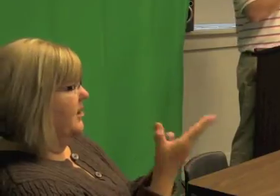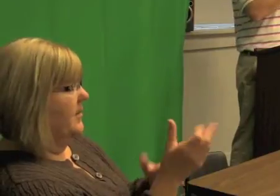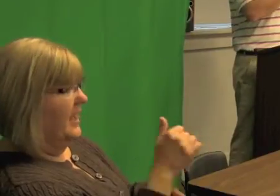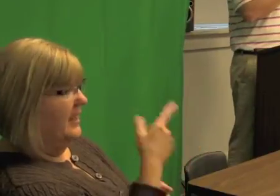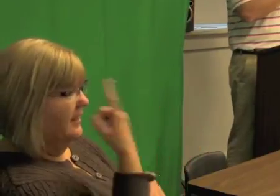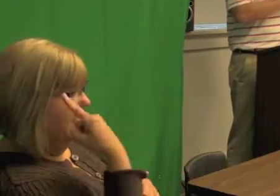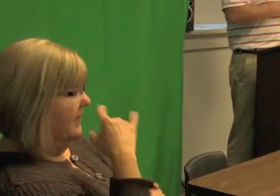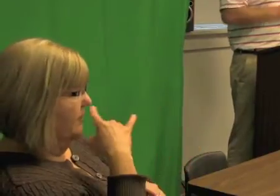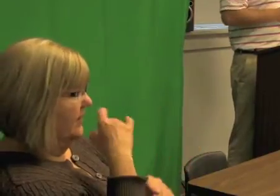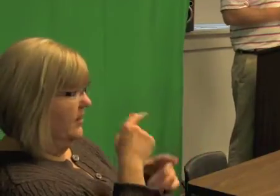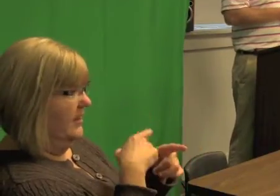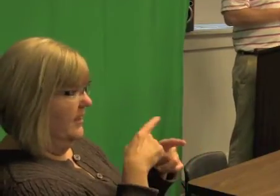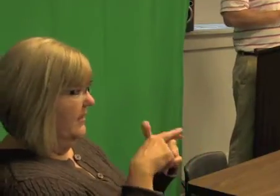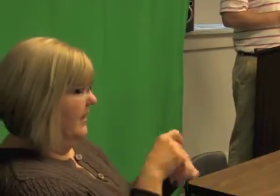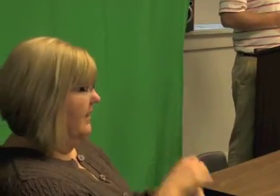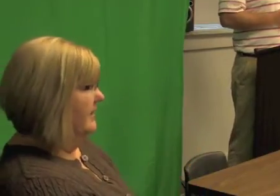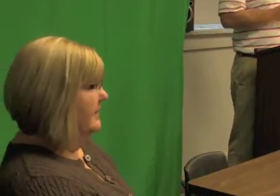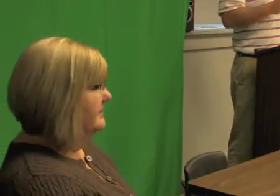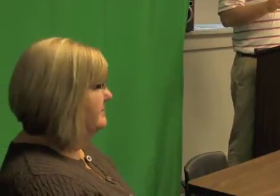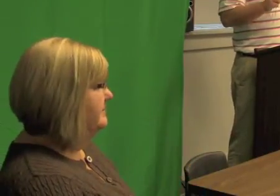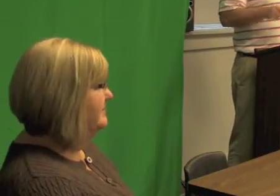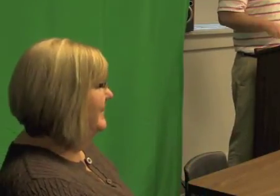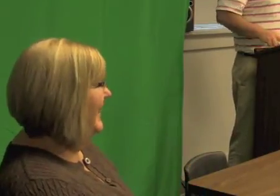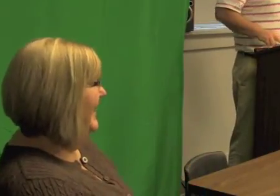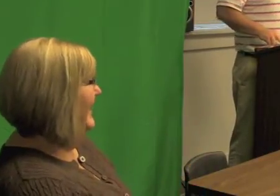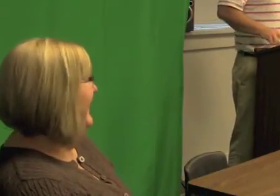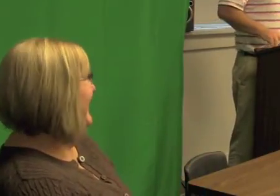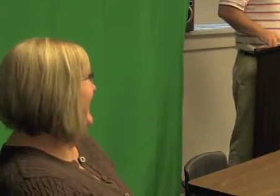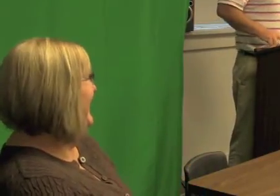then. So I've heard.